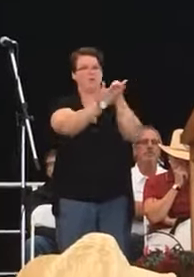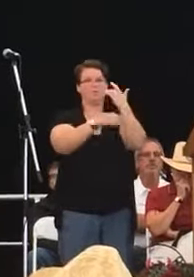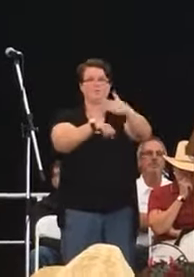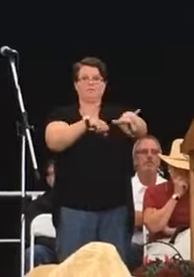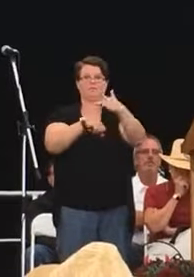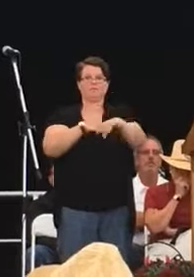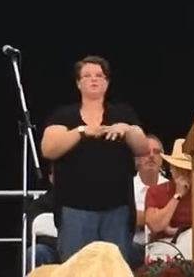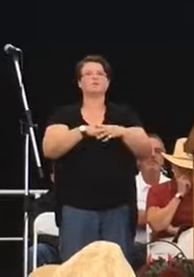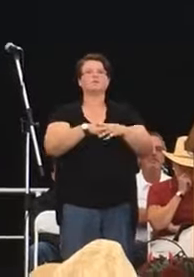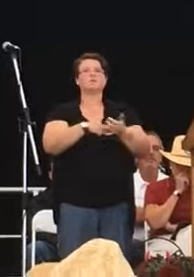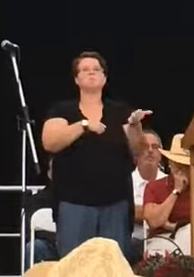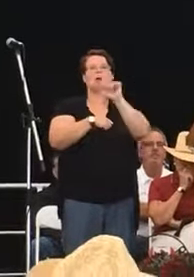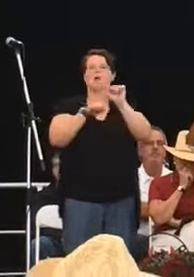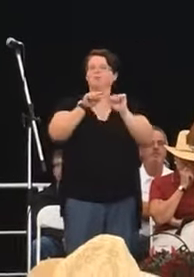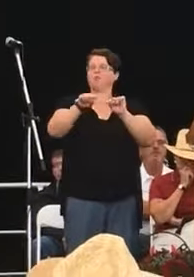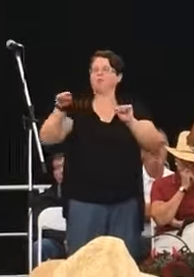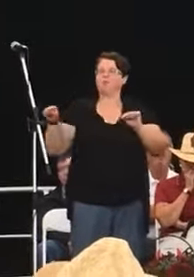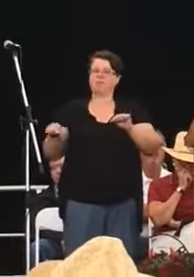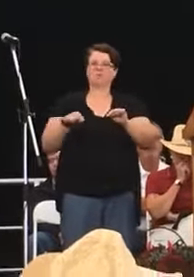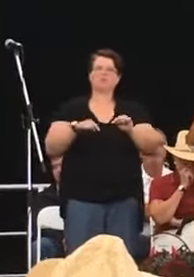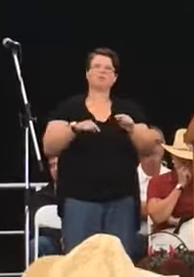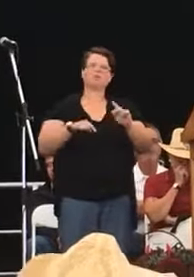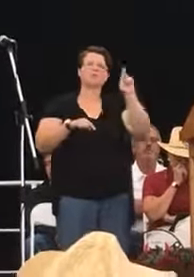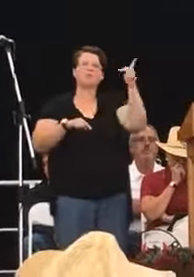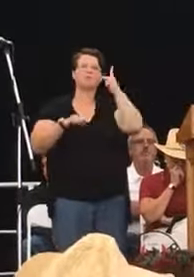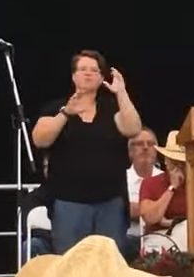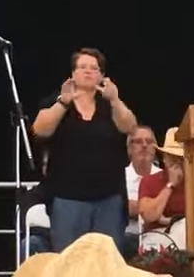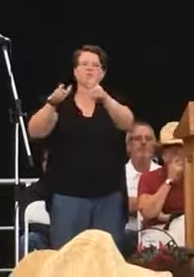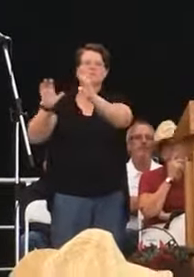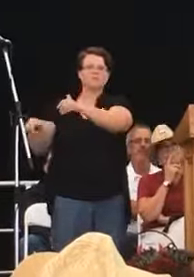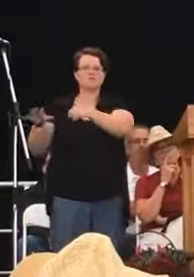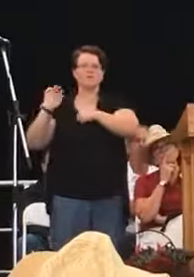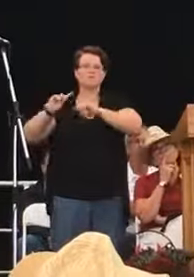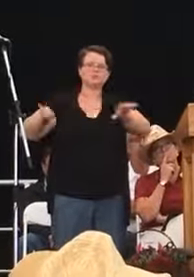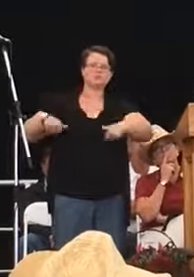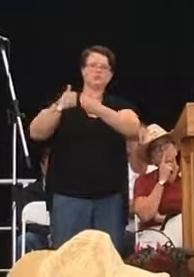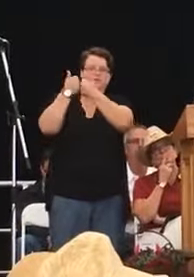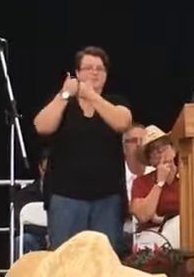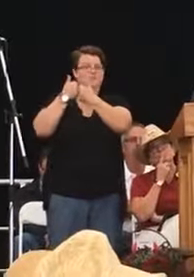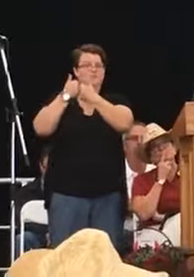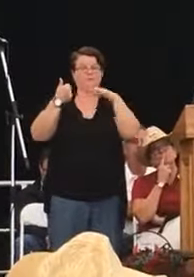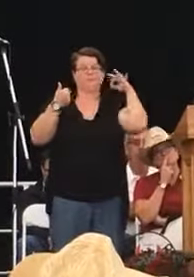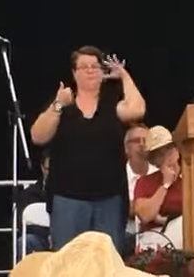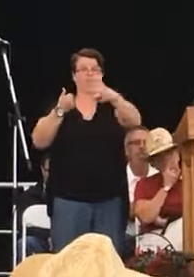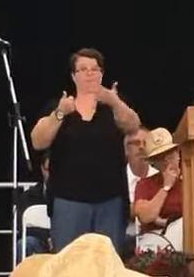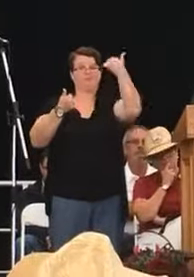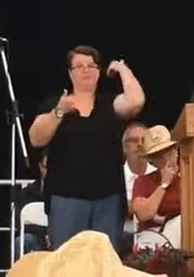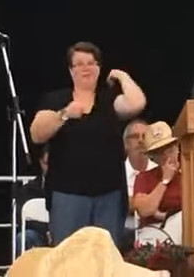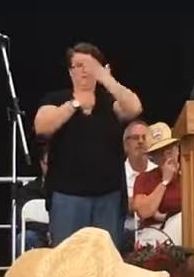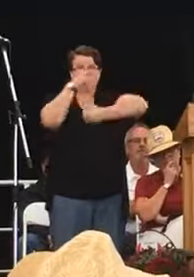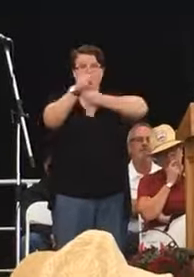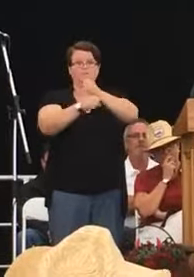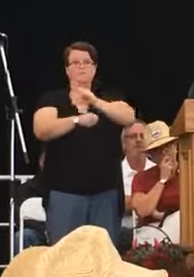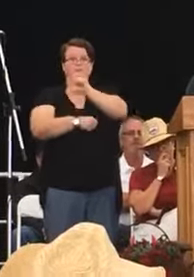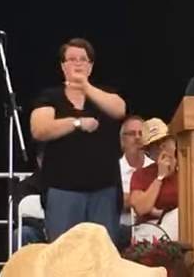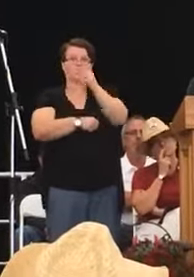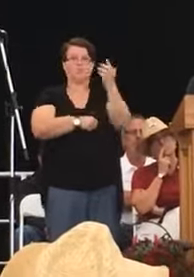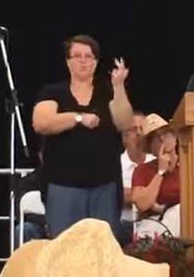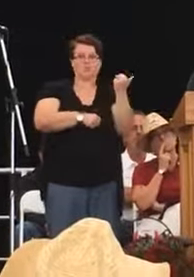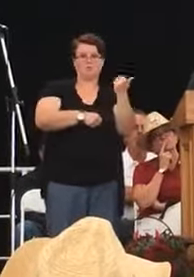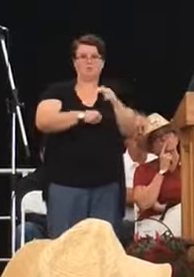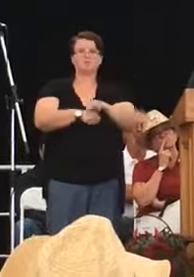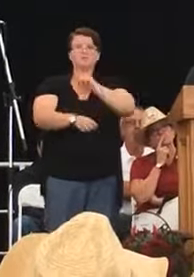my other political party leader colleagues every year since 2013. But I would like to see every political party leader